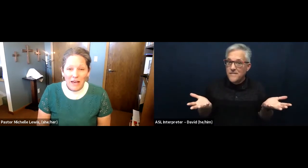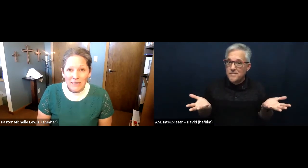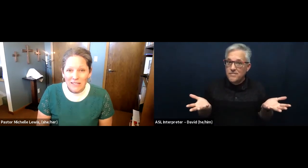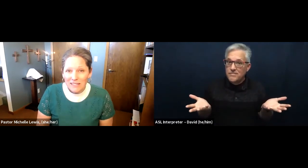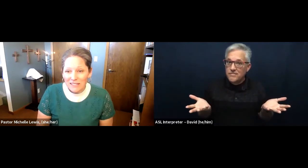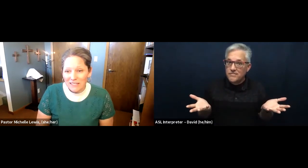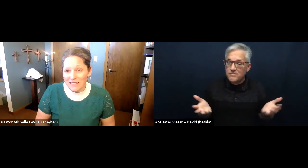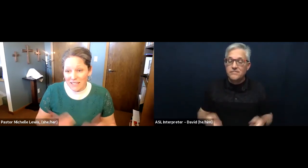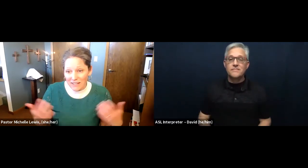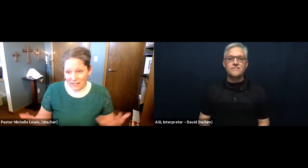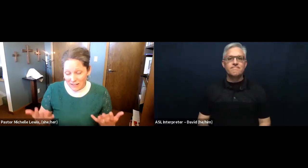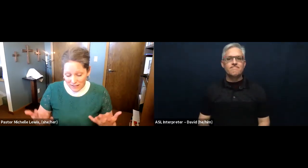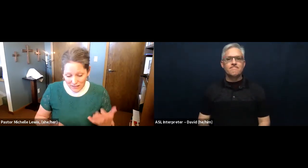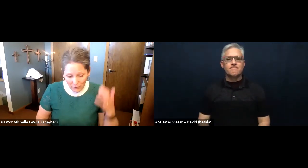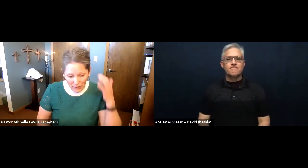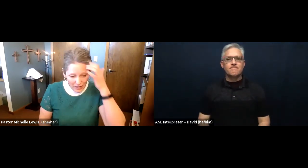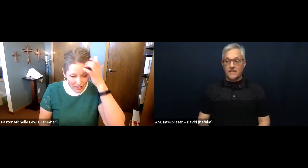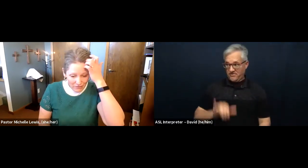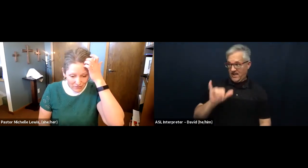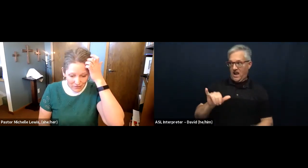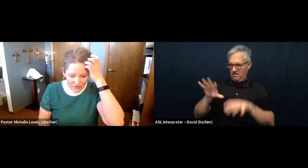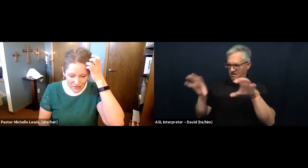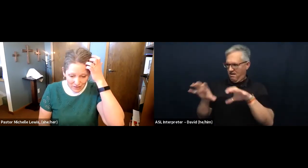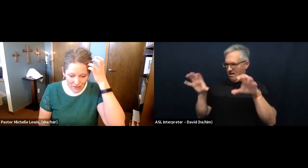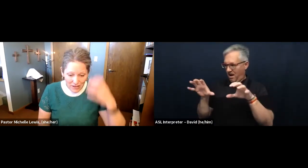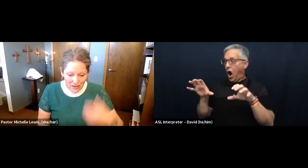And that sin that we have